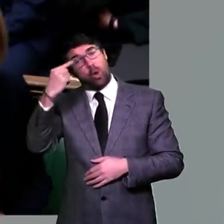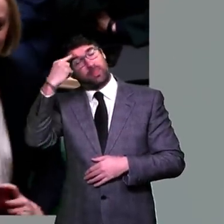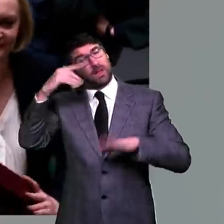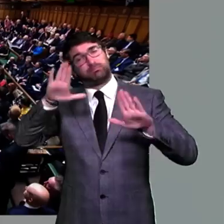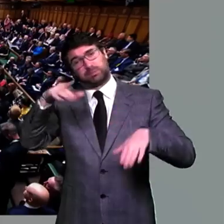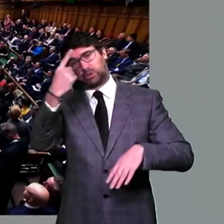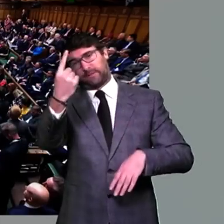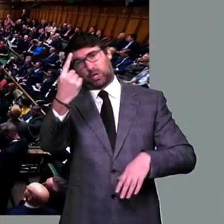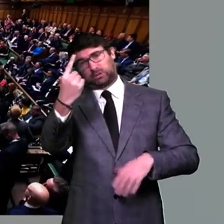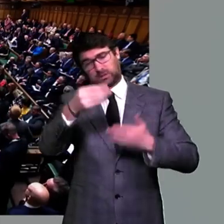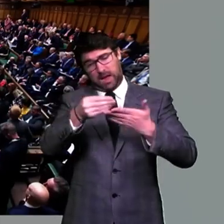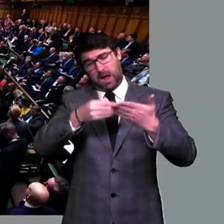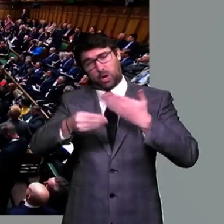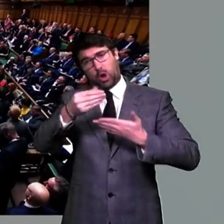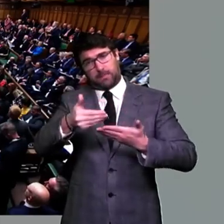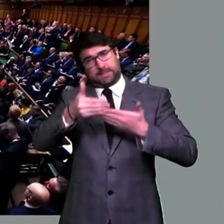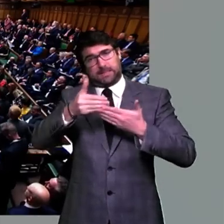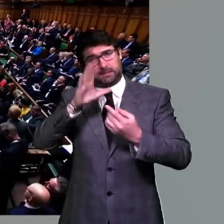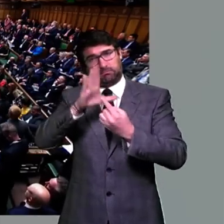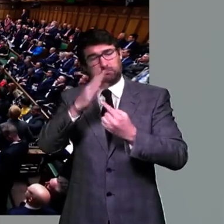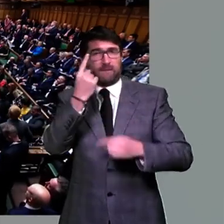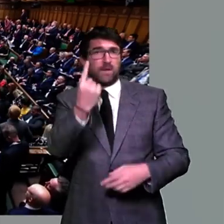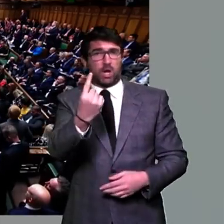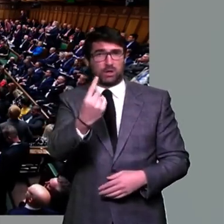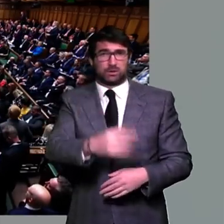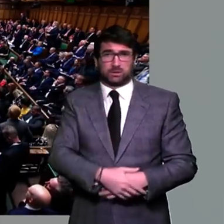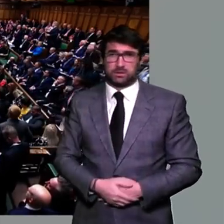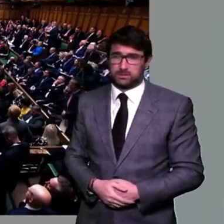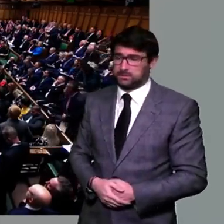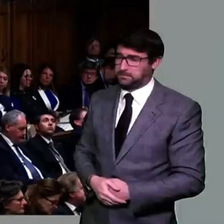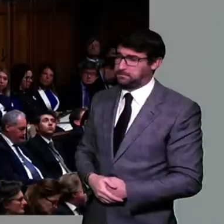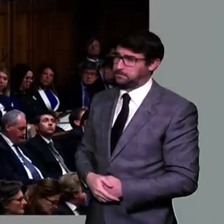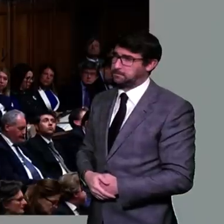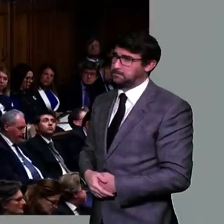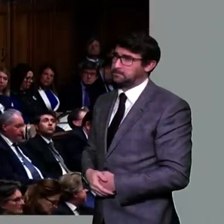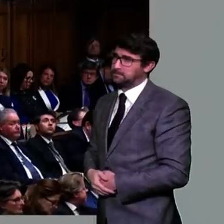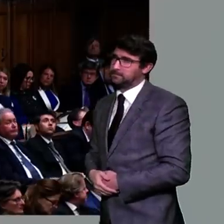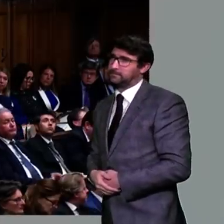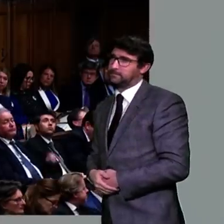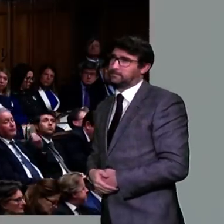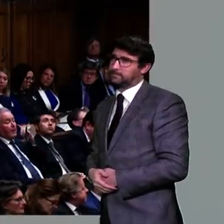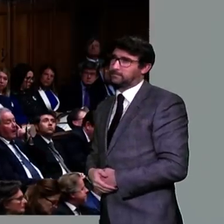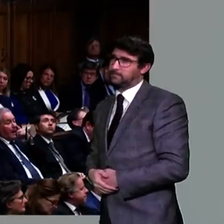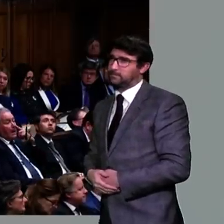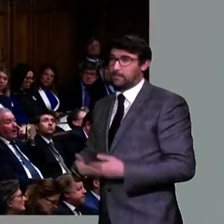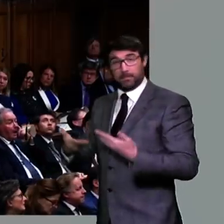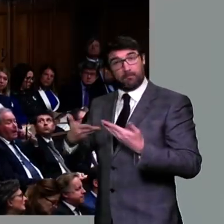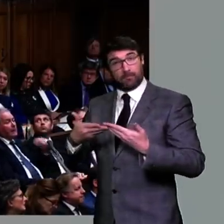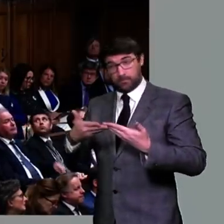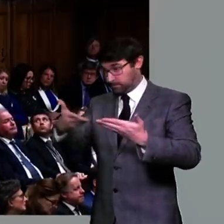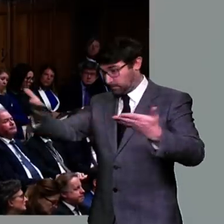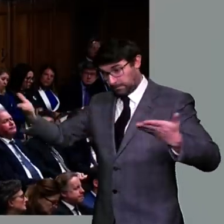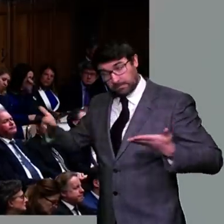stability. Steve Bryan. Thank you, Mr. Speaker. Every single member in this House will have constituents waiting for